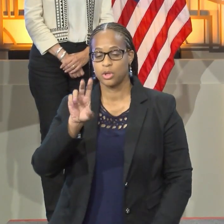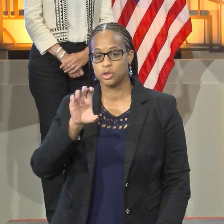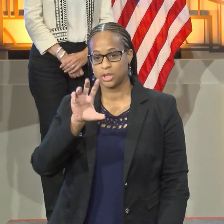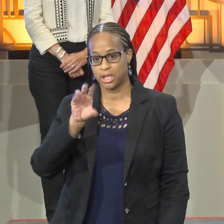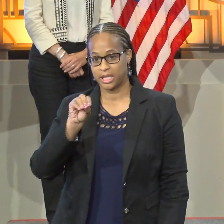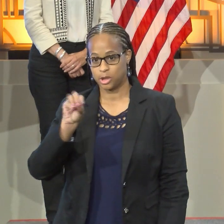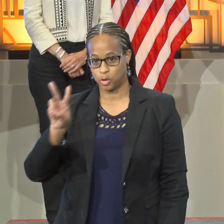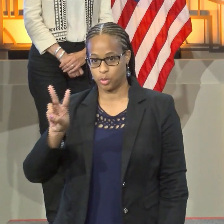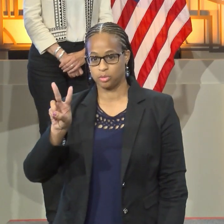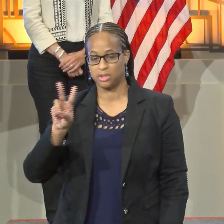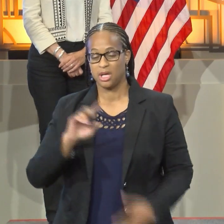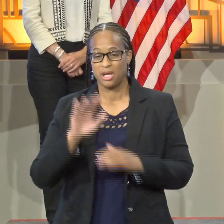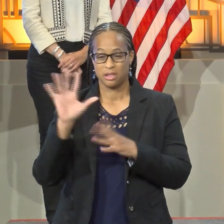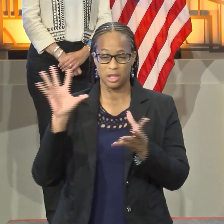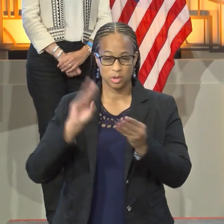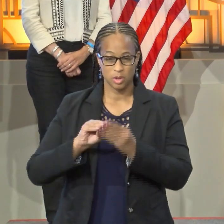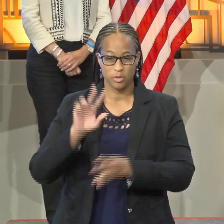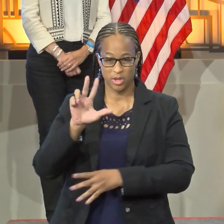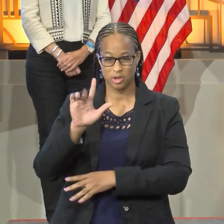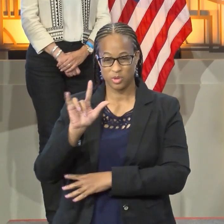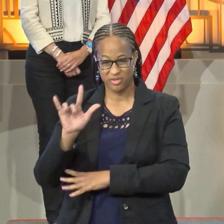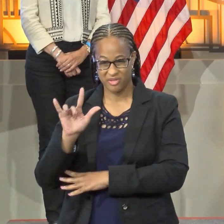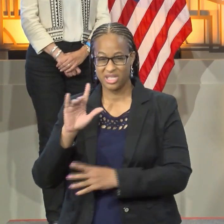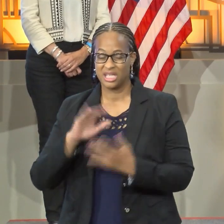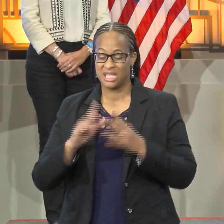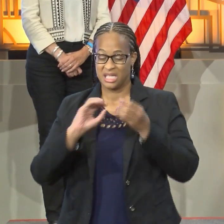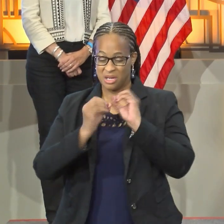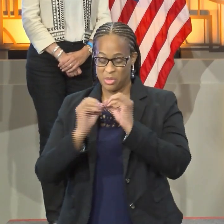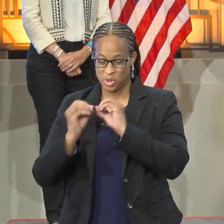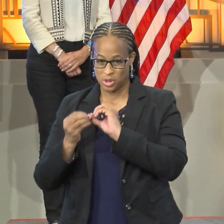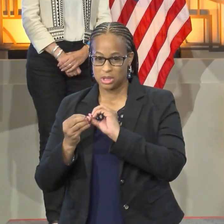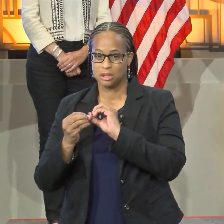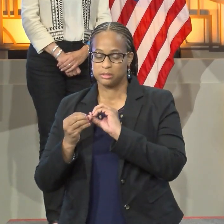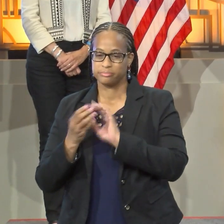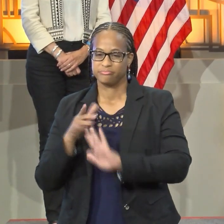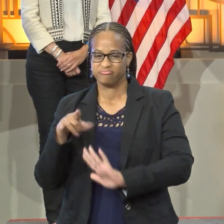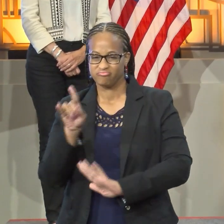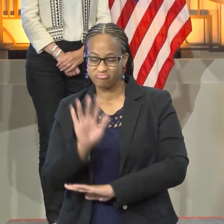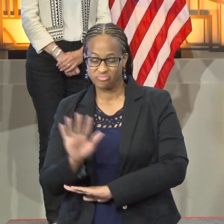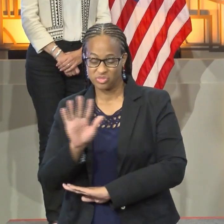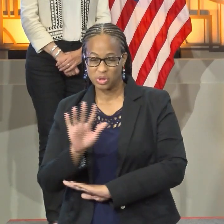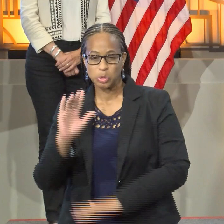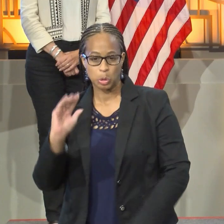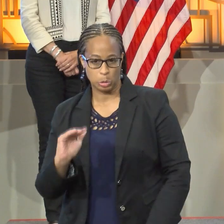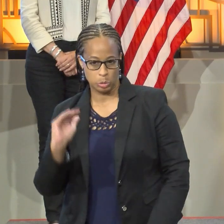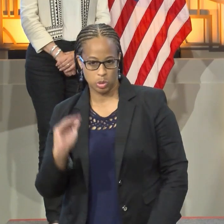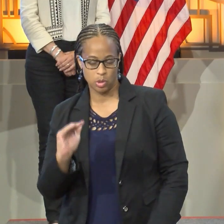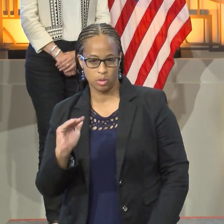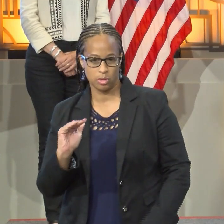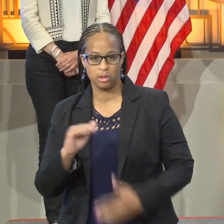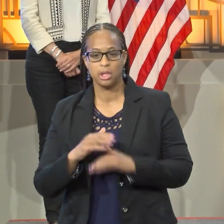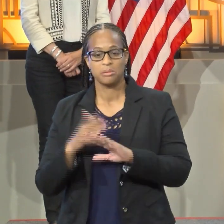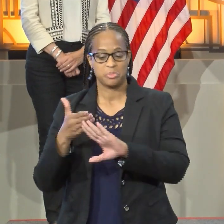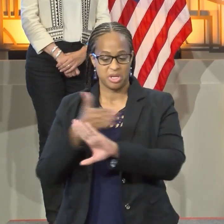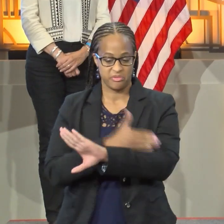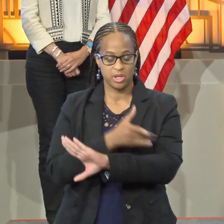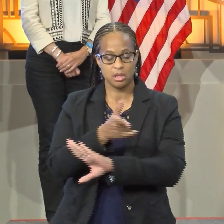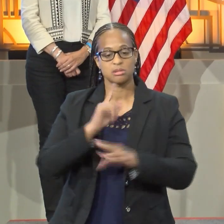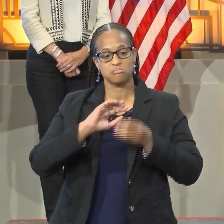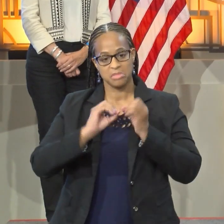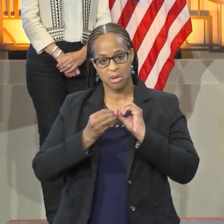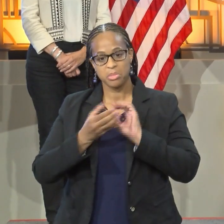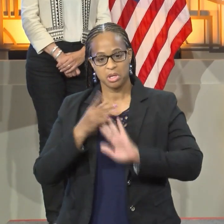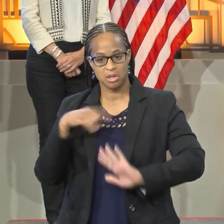42,202. So that's 325. And even though the number is relatively low to the numbers that we have been reporting over the